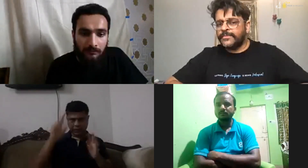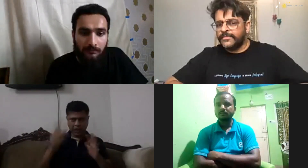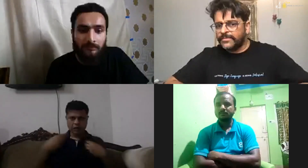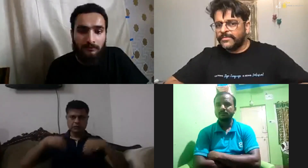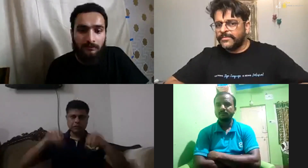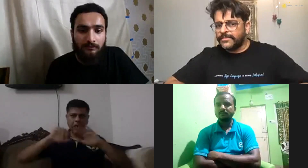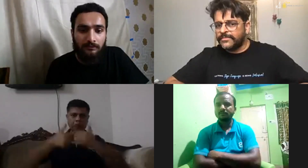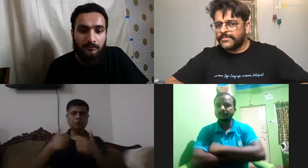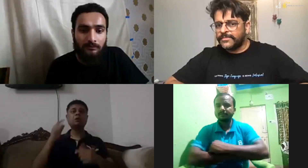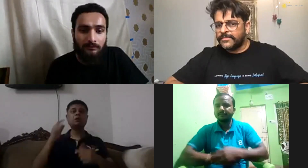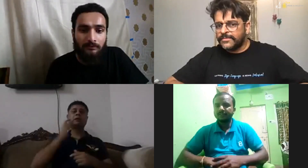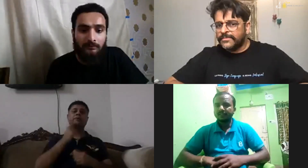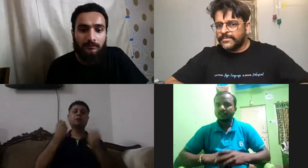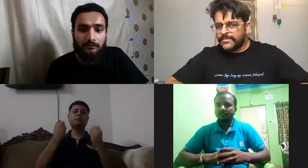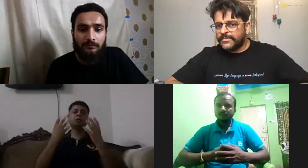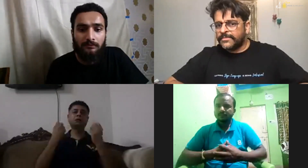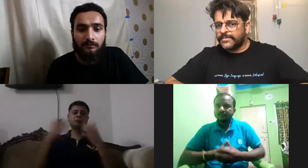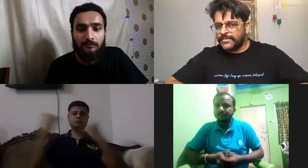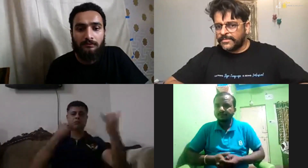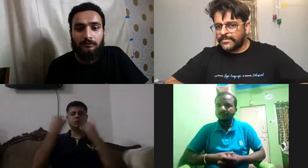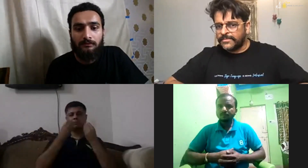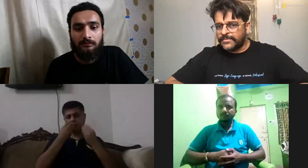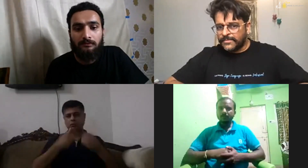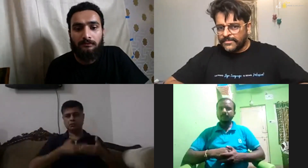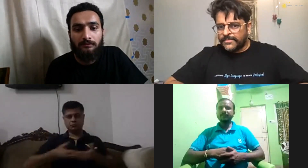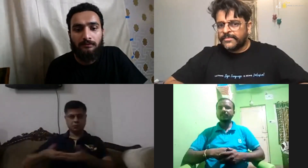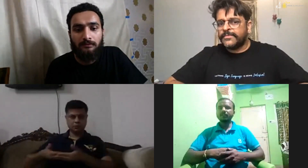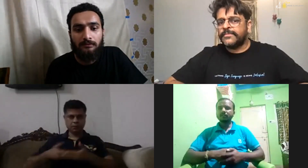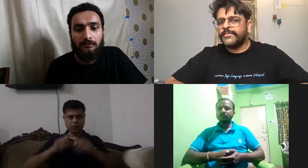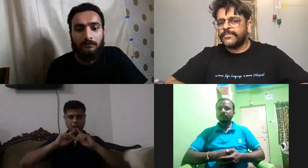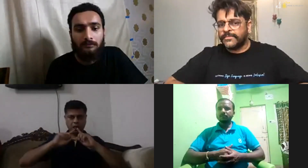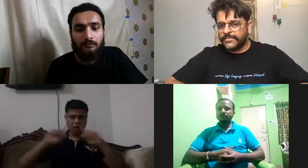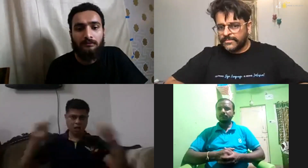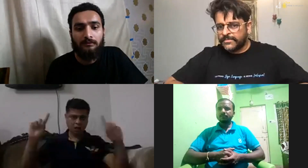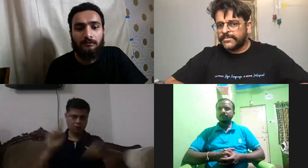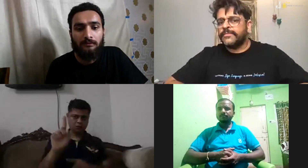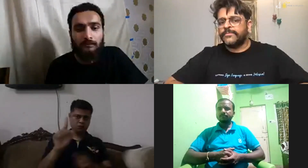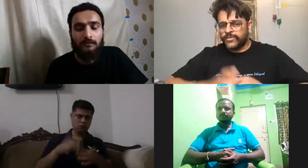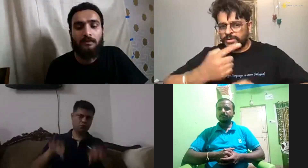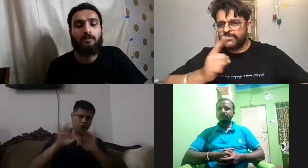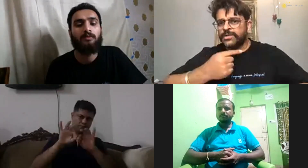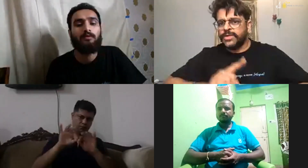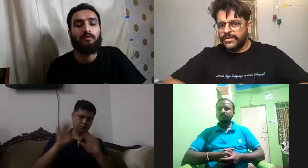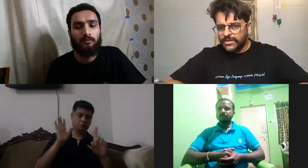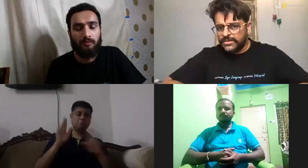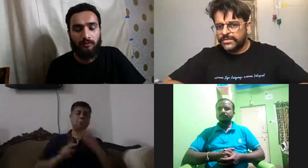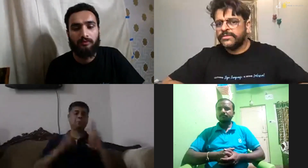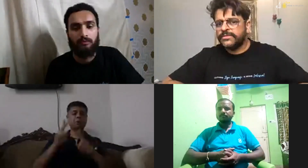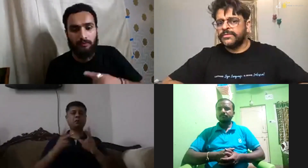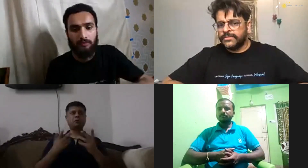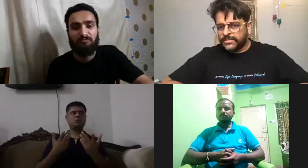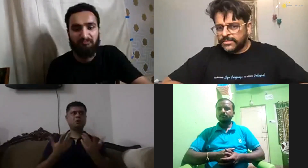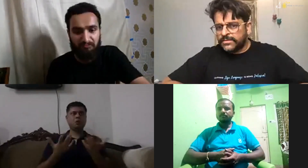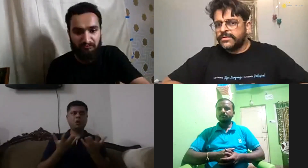and everything, and it's very difficult that how we can increase our sales in India. So many people started reaching out, like it was very